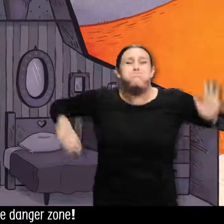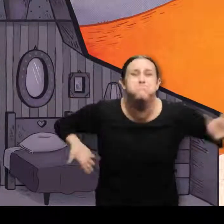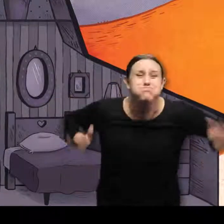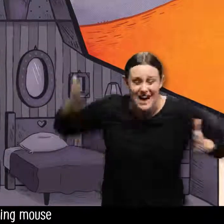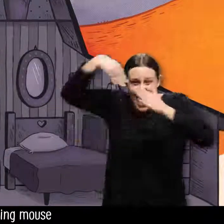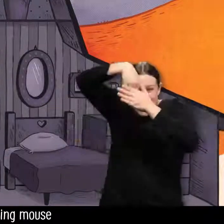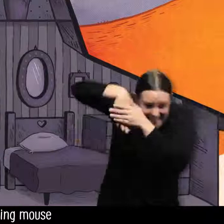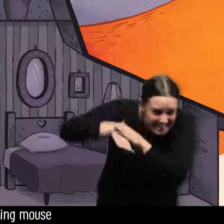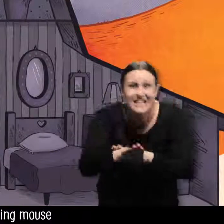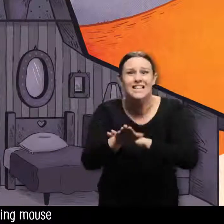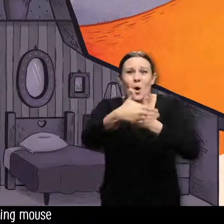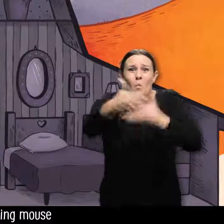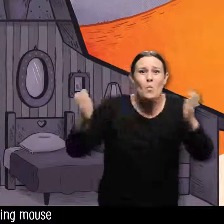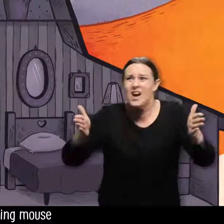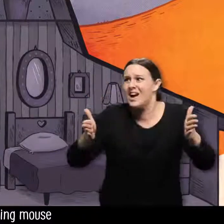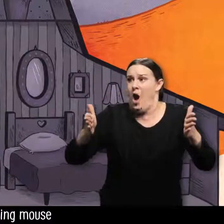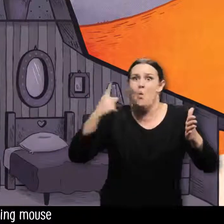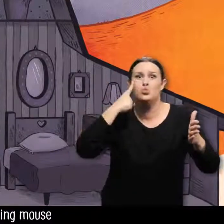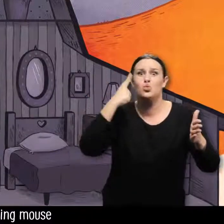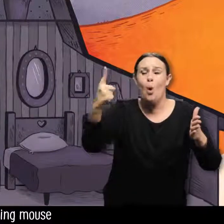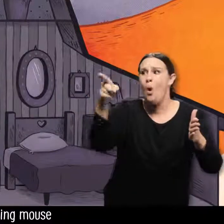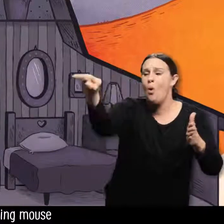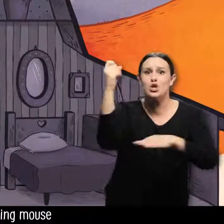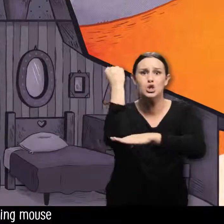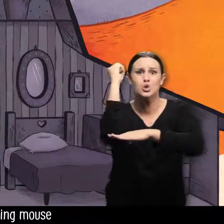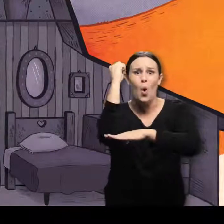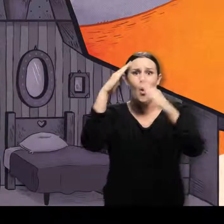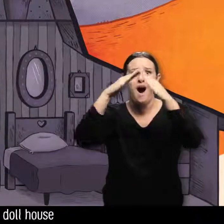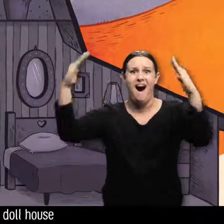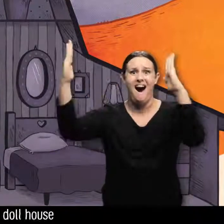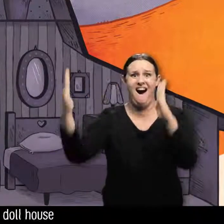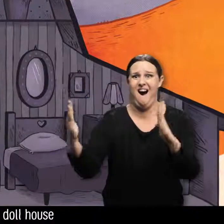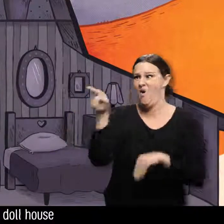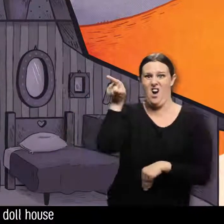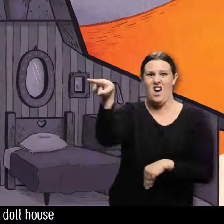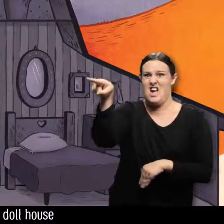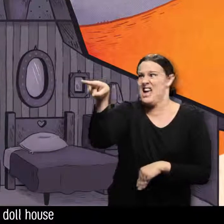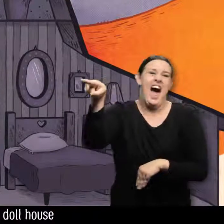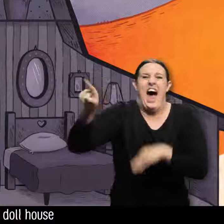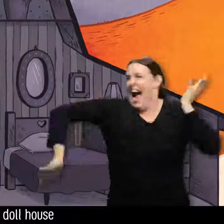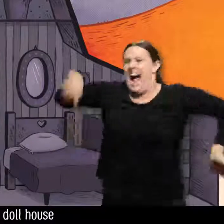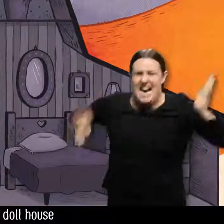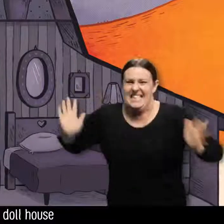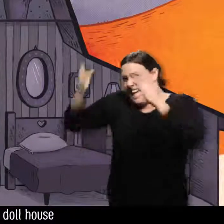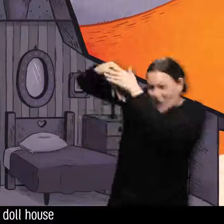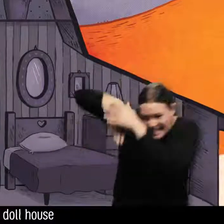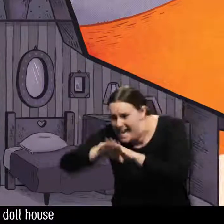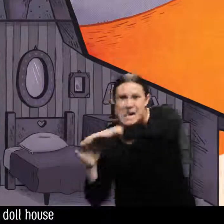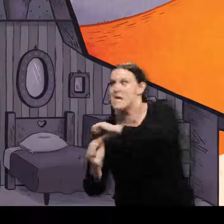a trembling mouse in an old dollhouse